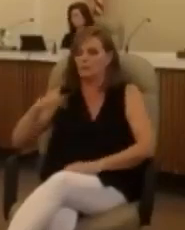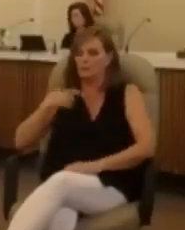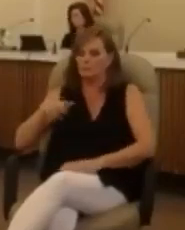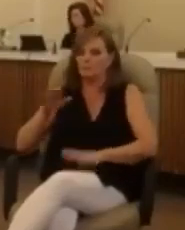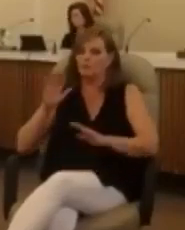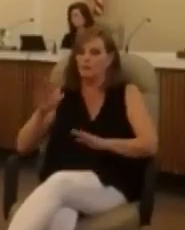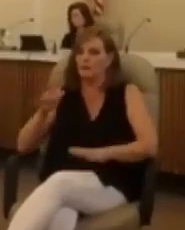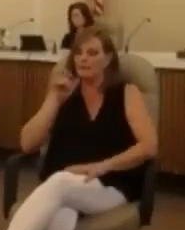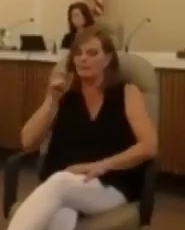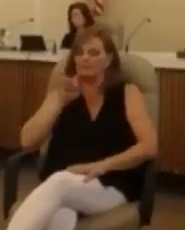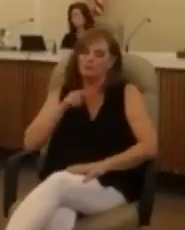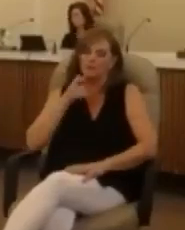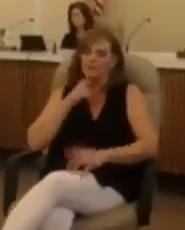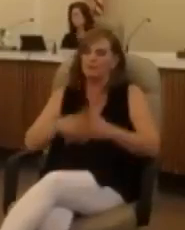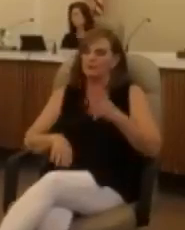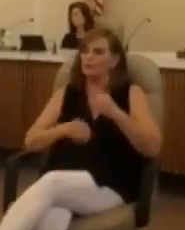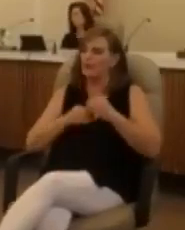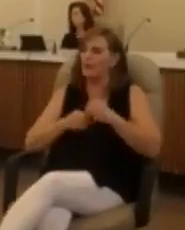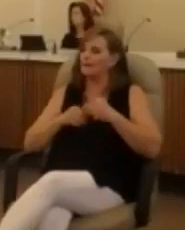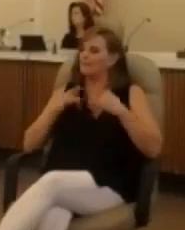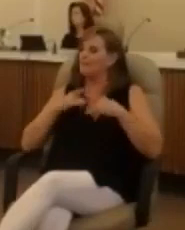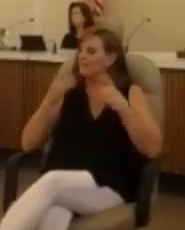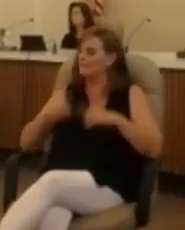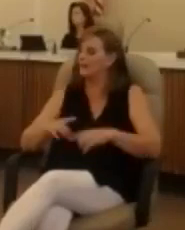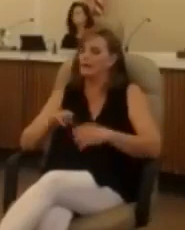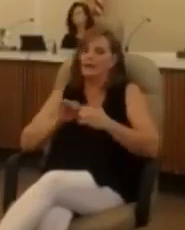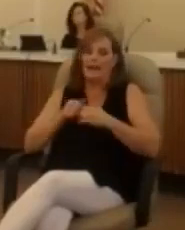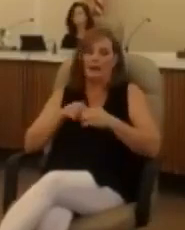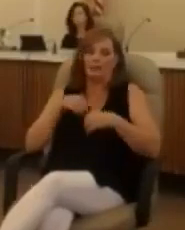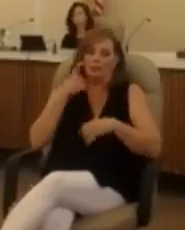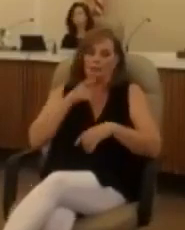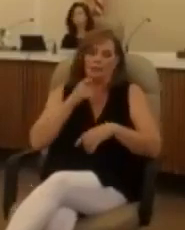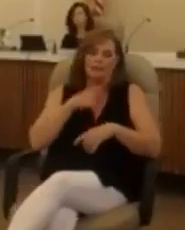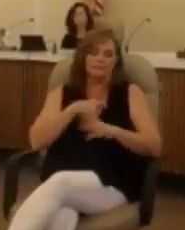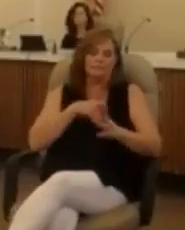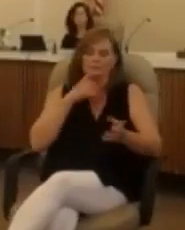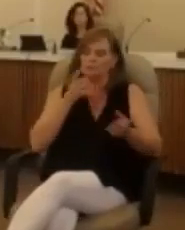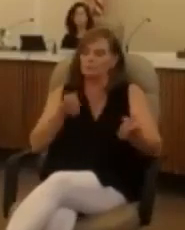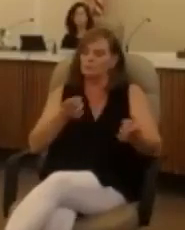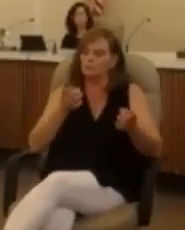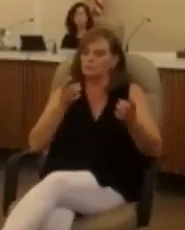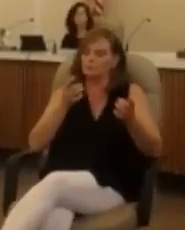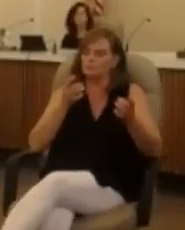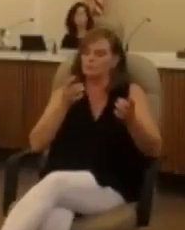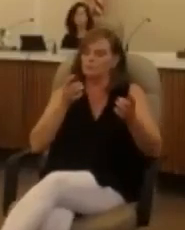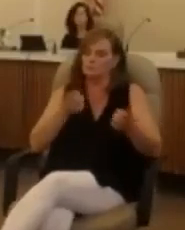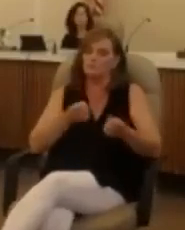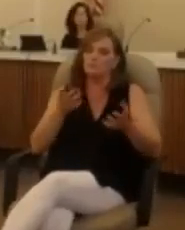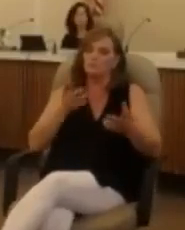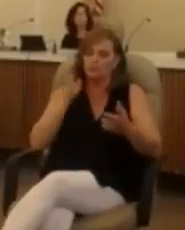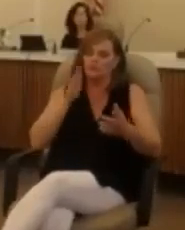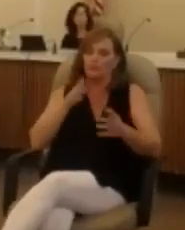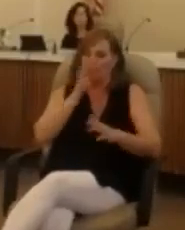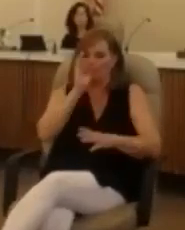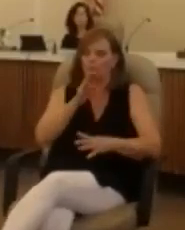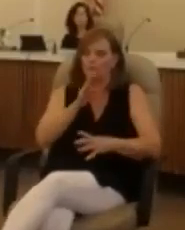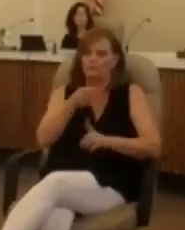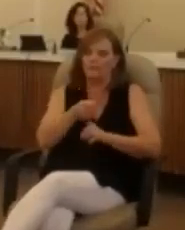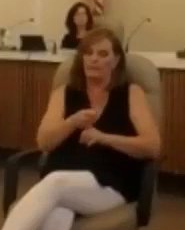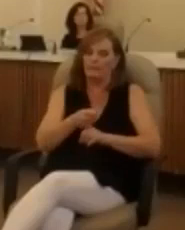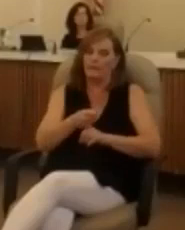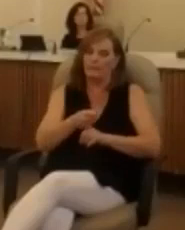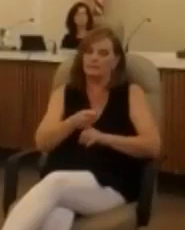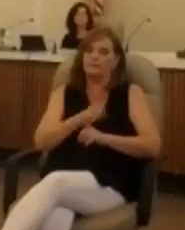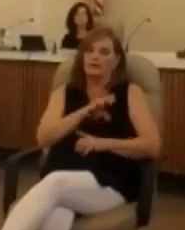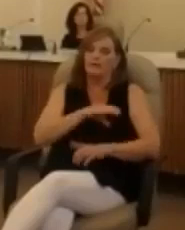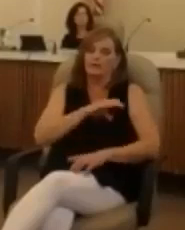any of that. The way these houses are going to look, I don't care what anybody says, it's going to directly change the character of the neighborhood. And that's all I have to say. Thank